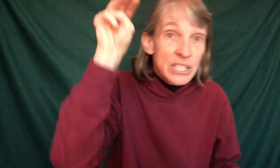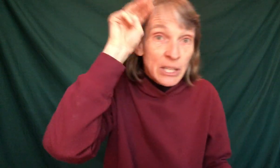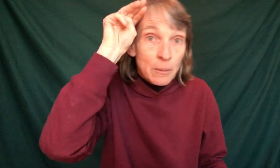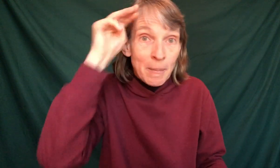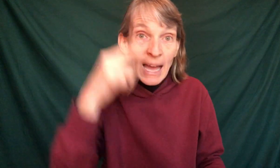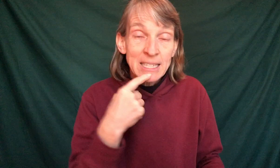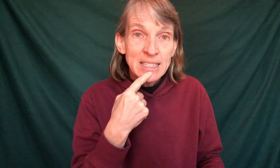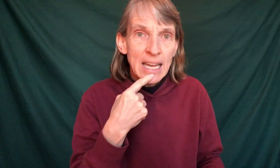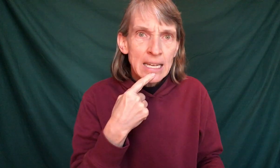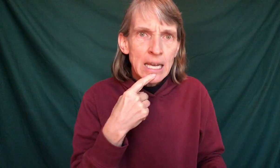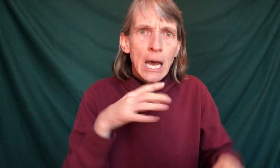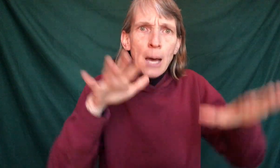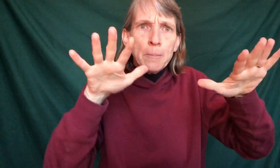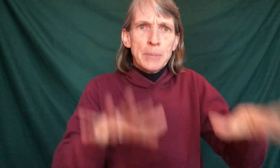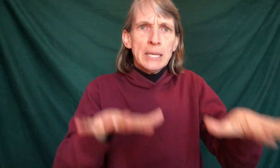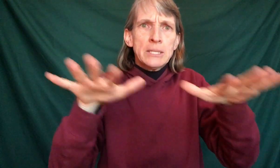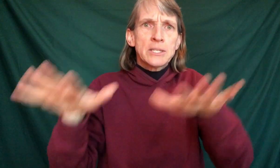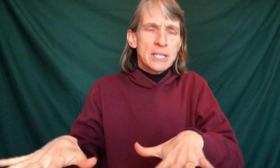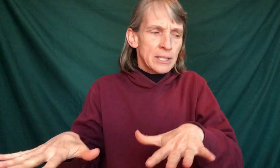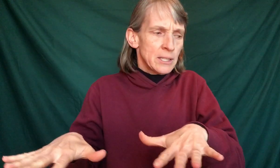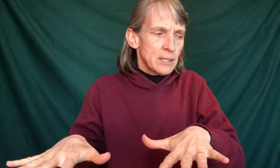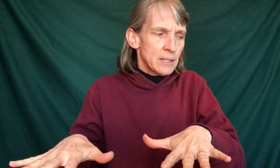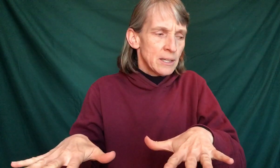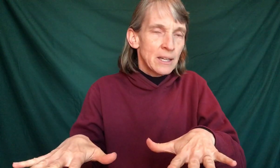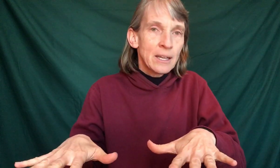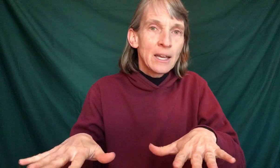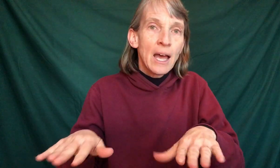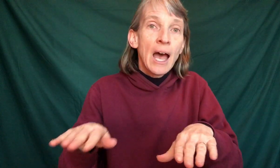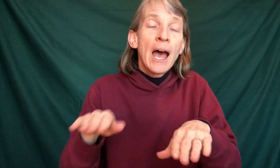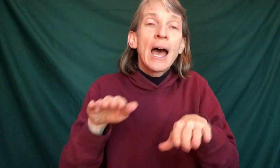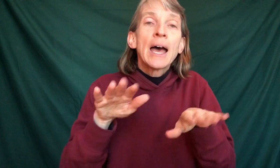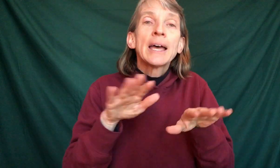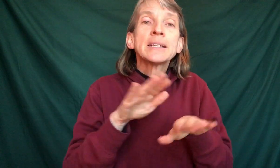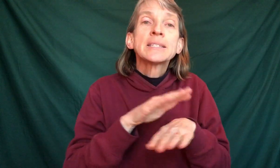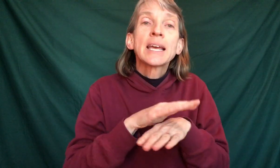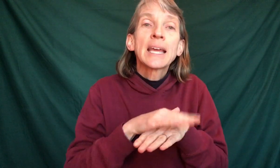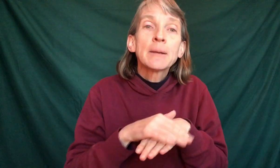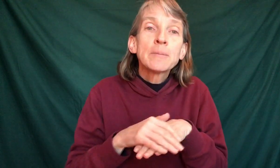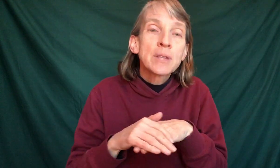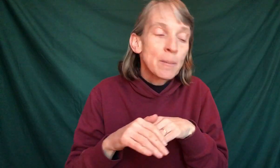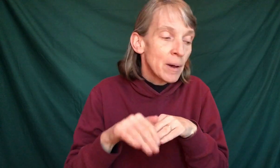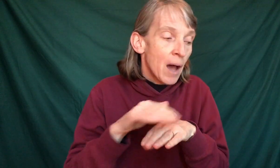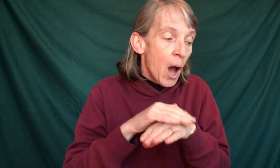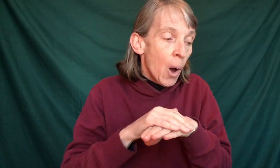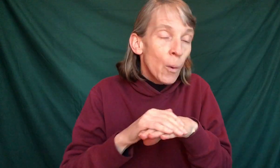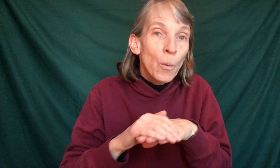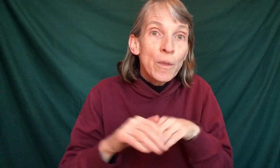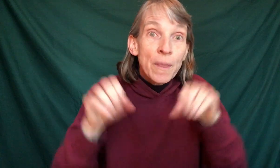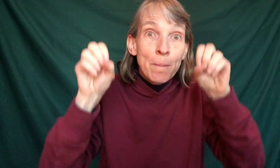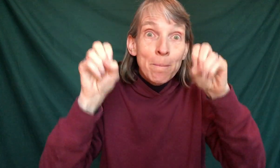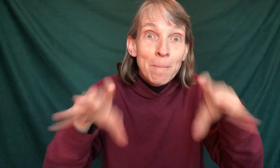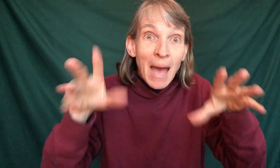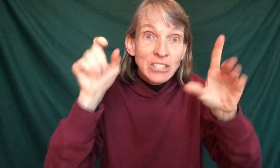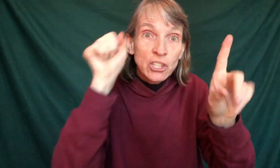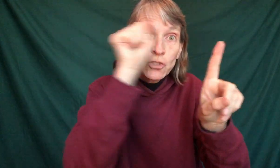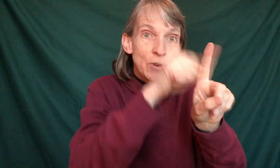Till Max said, "Be still," and tamed them with the magic